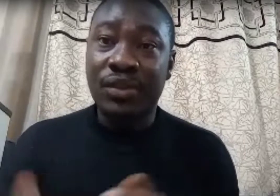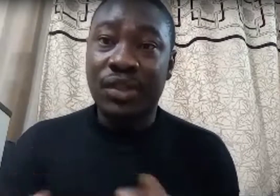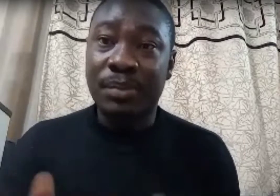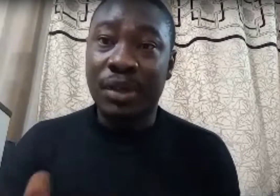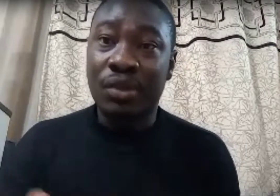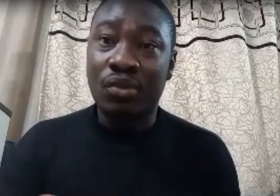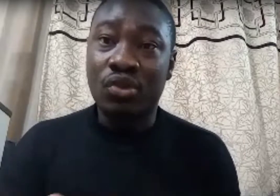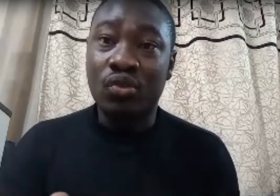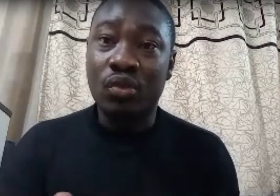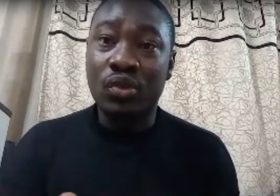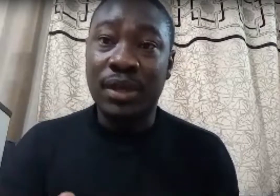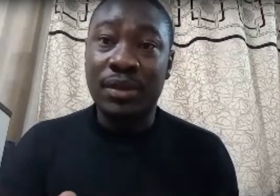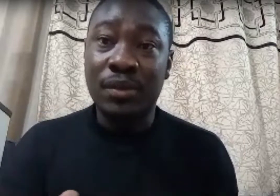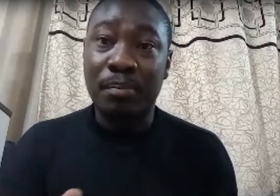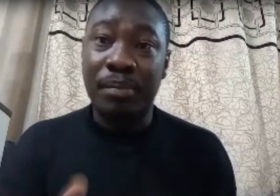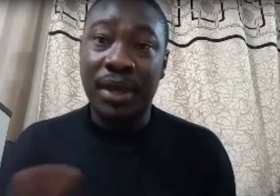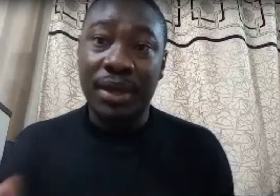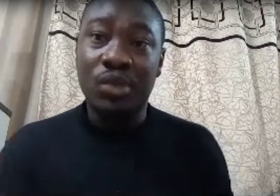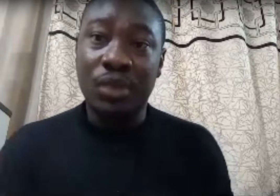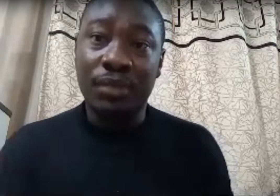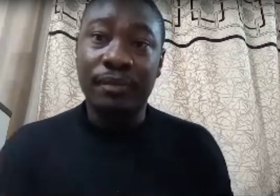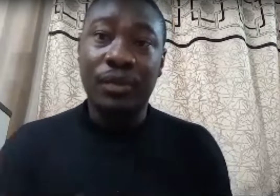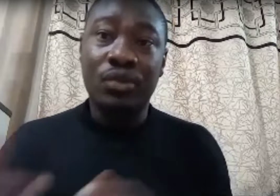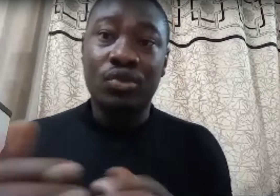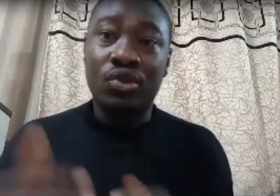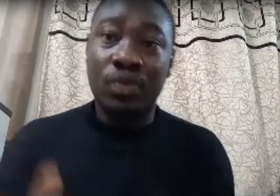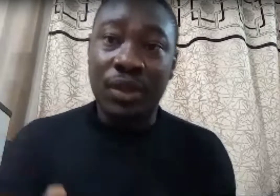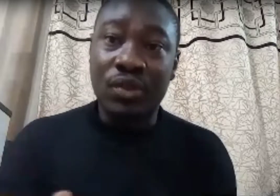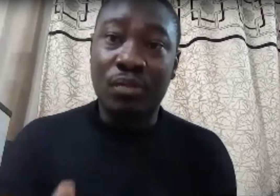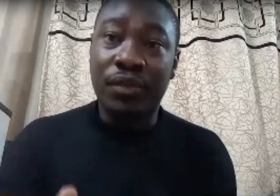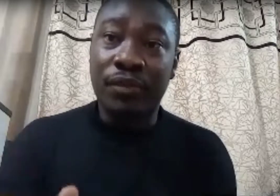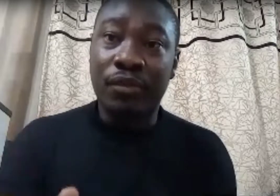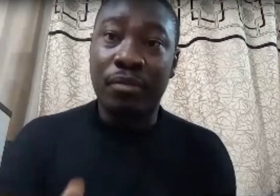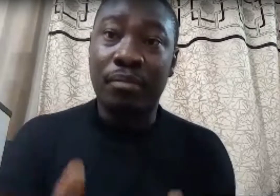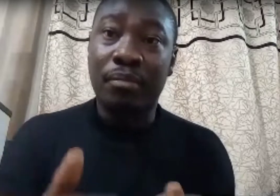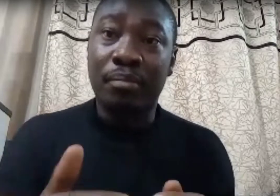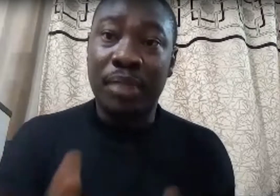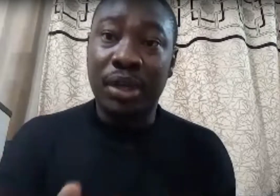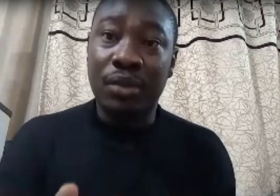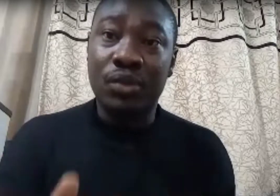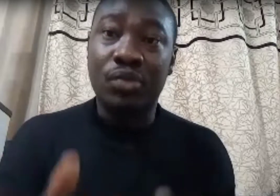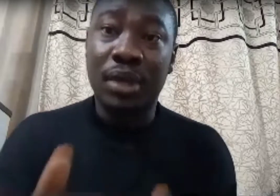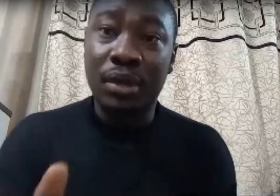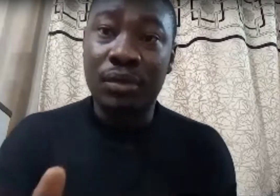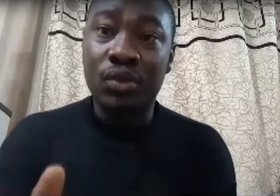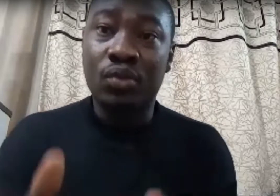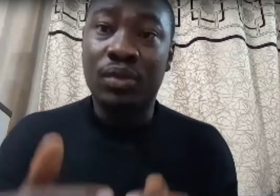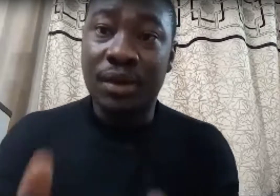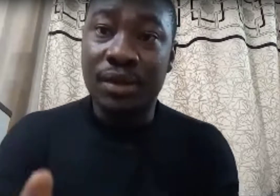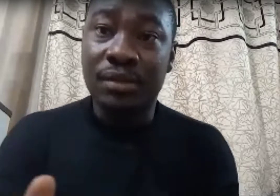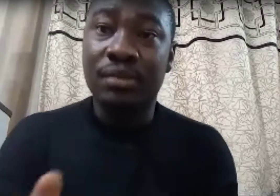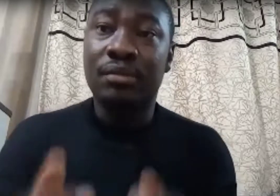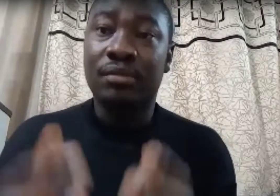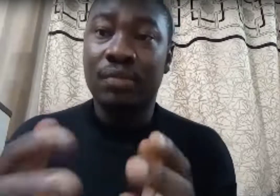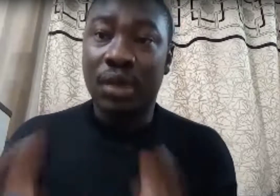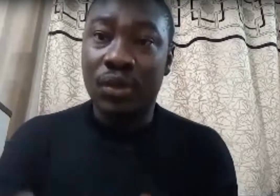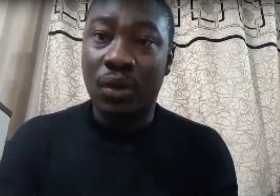billion to million to thousand and to hundred. Okay, so with time, you begin to learn how to do this with